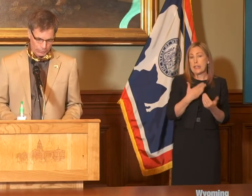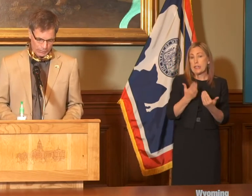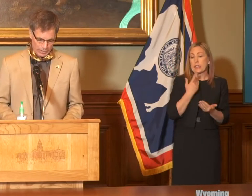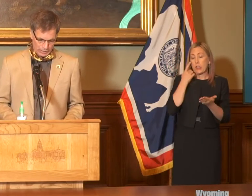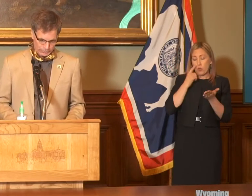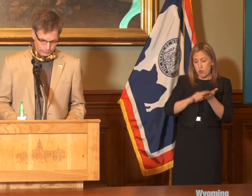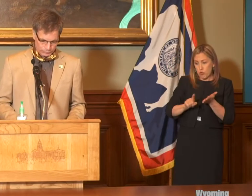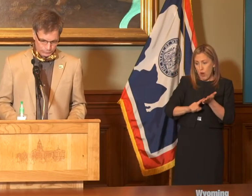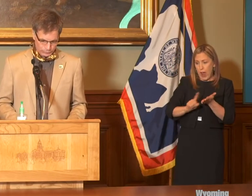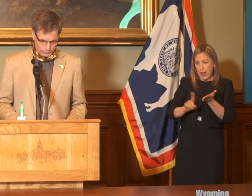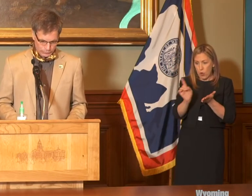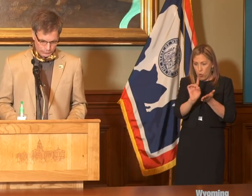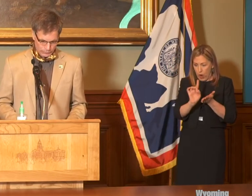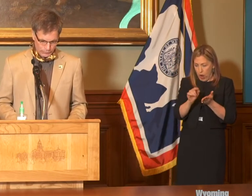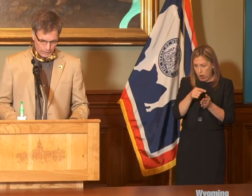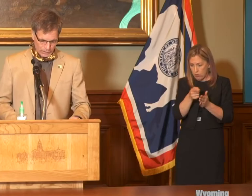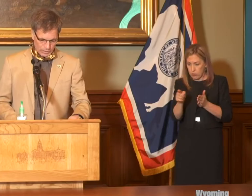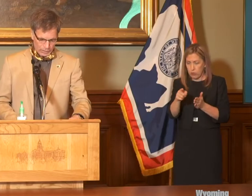closely.